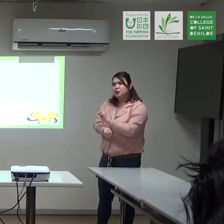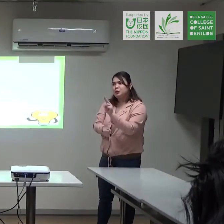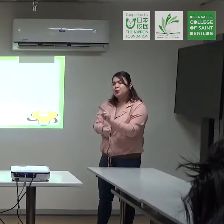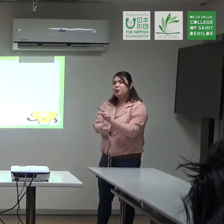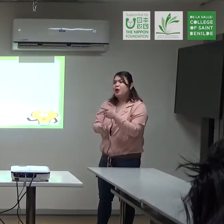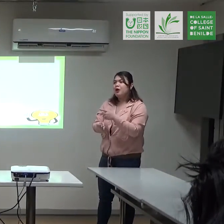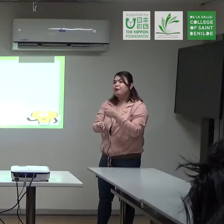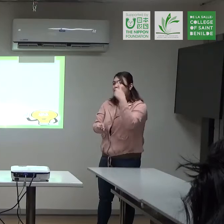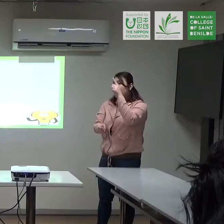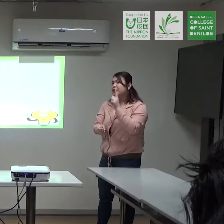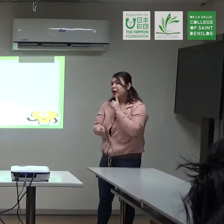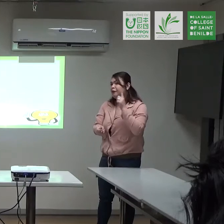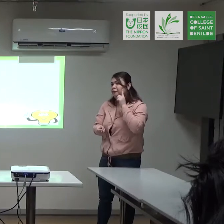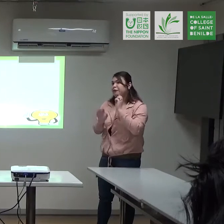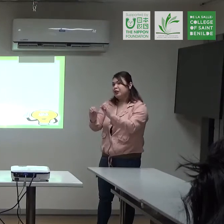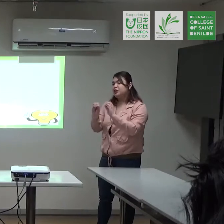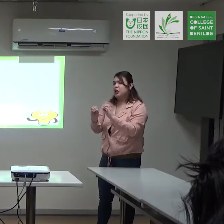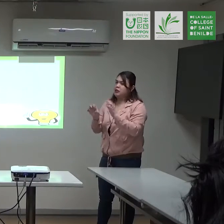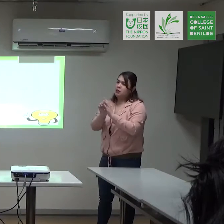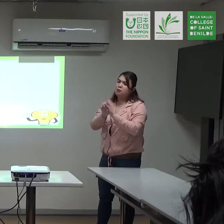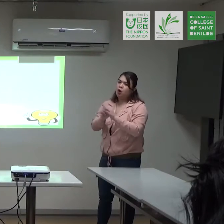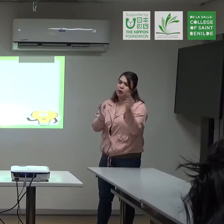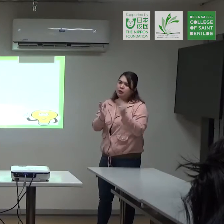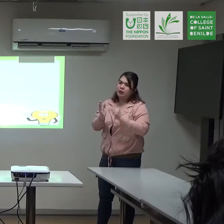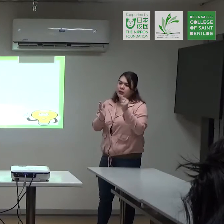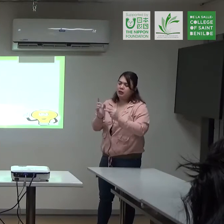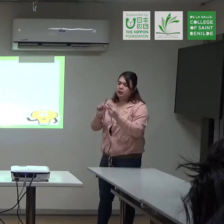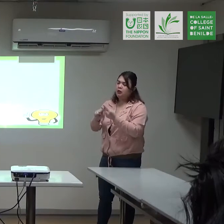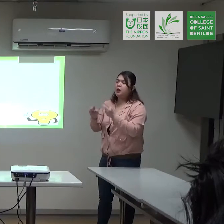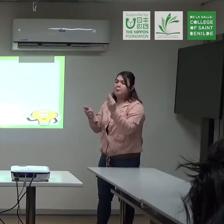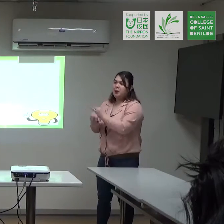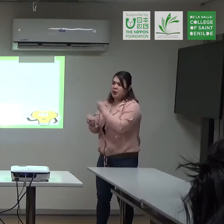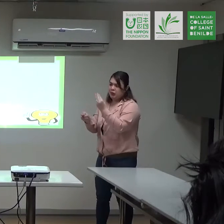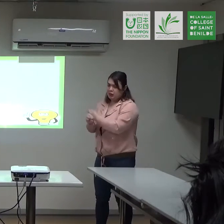deaf in reading and math. So,